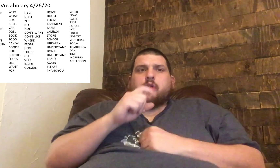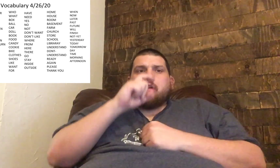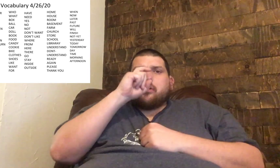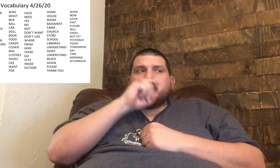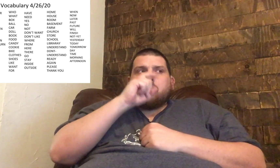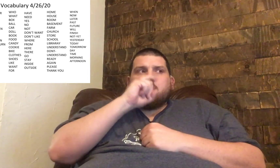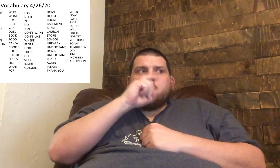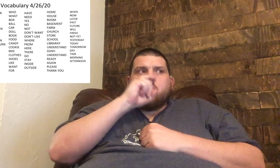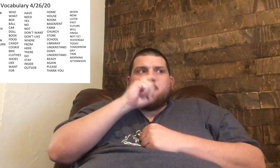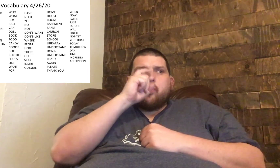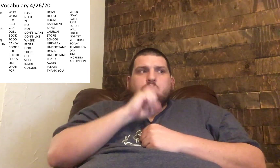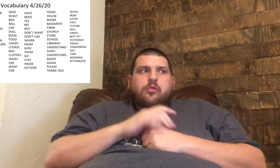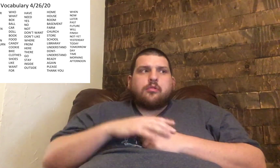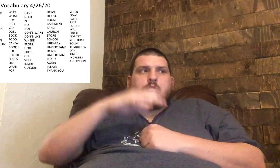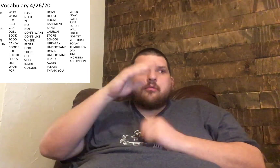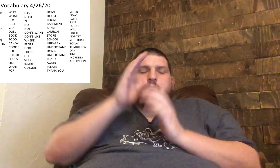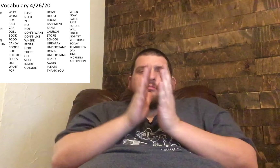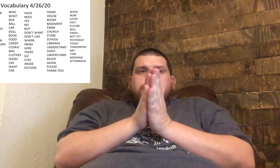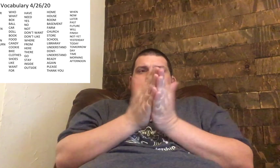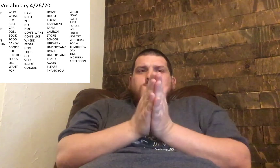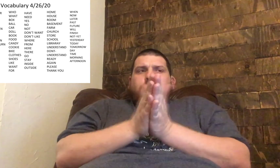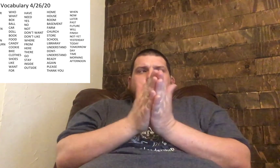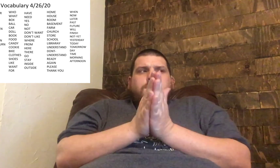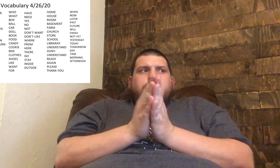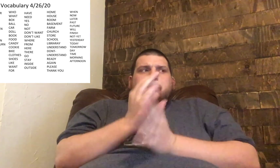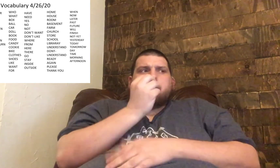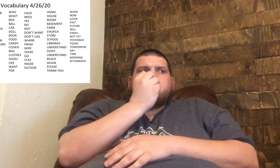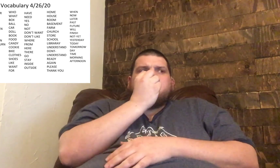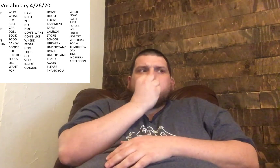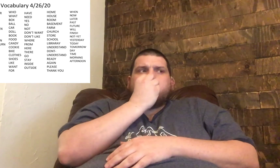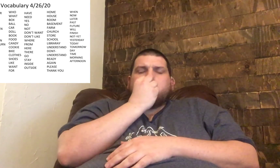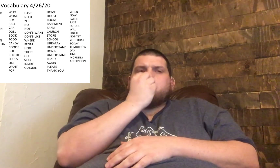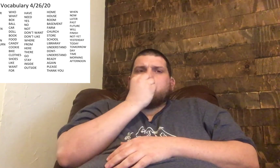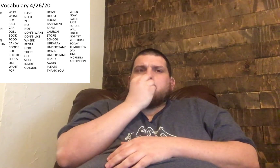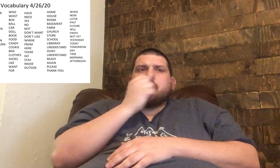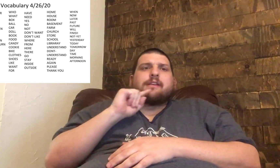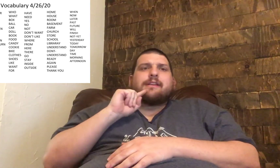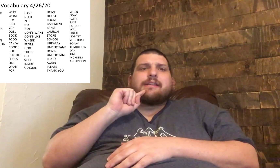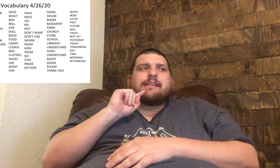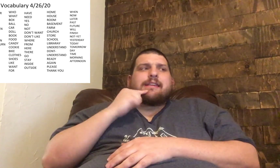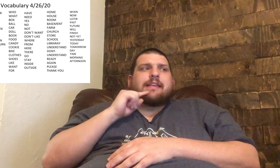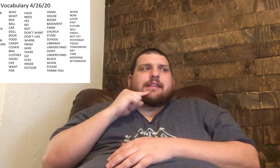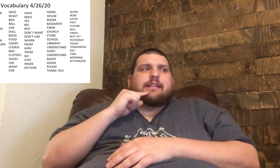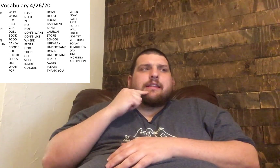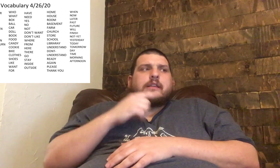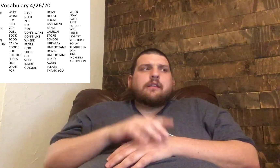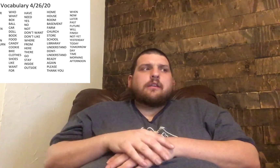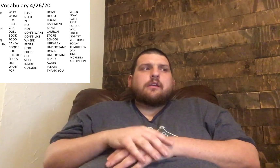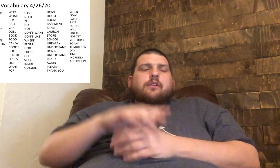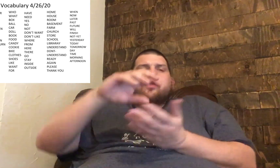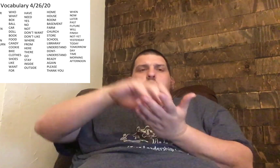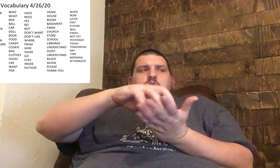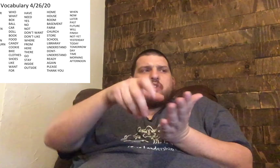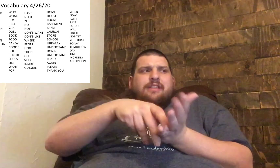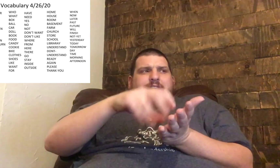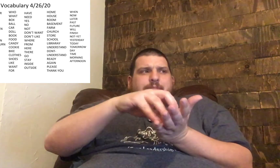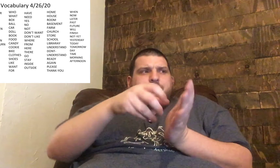car, doll, book, food, candy,